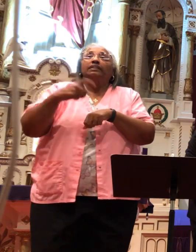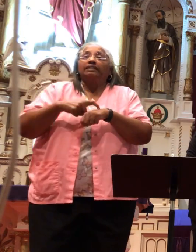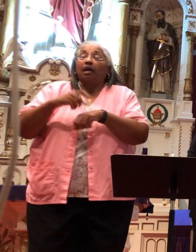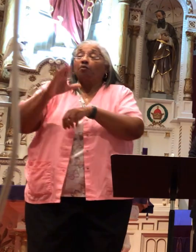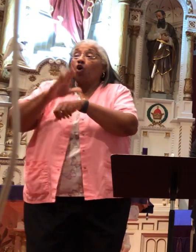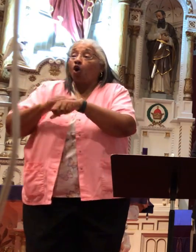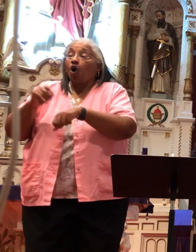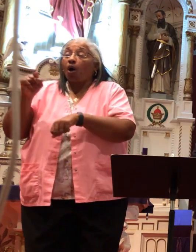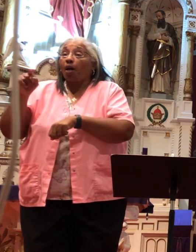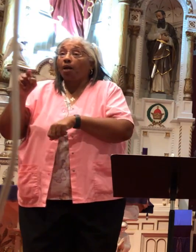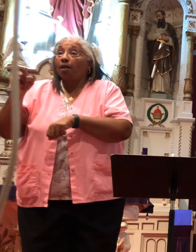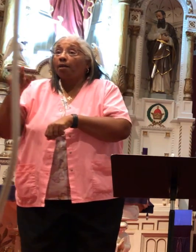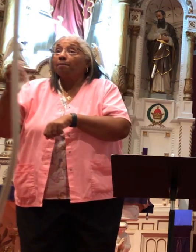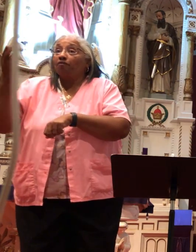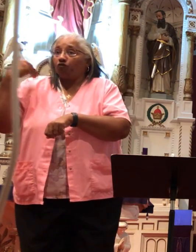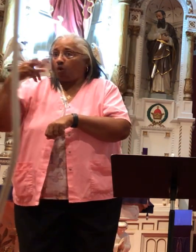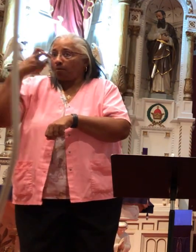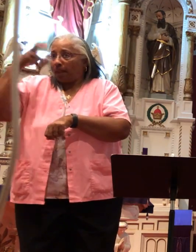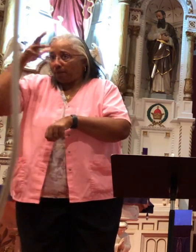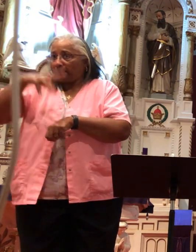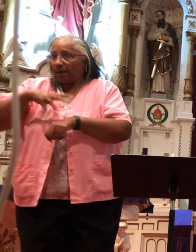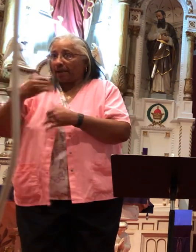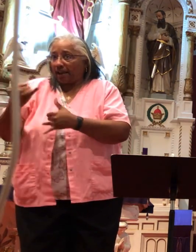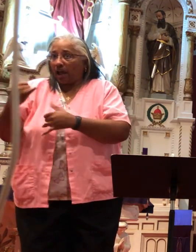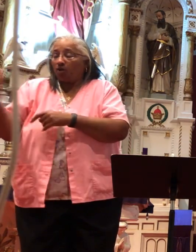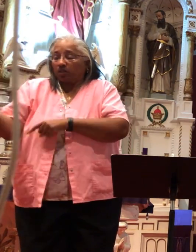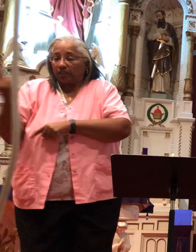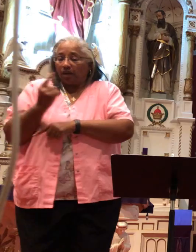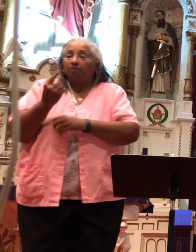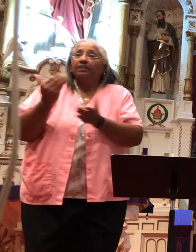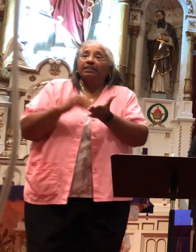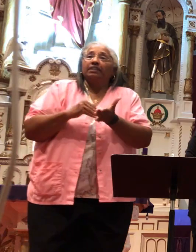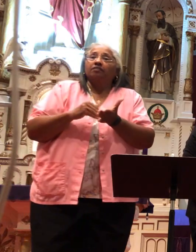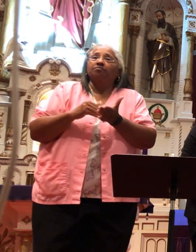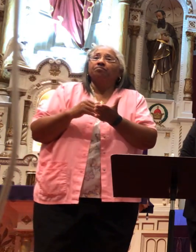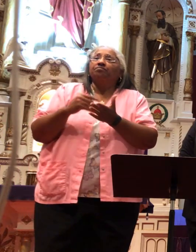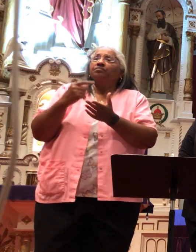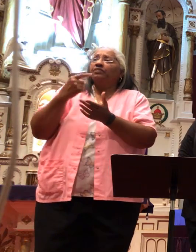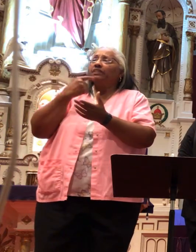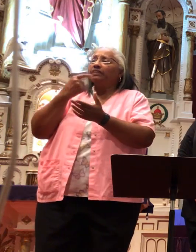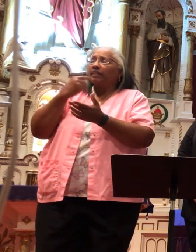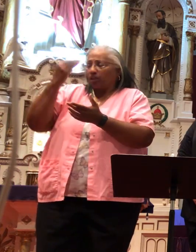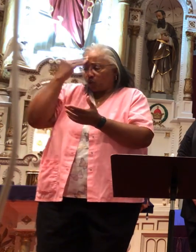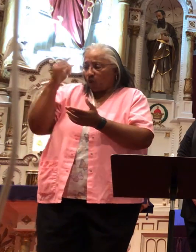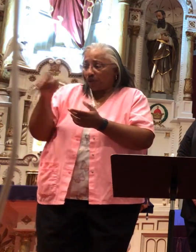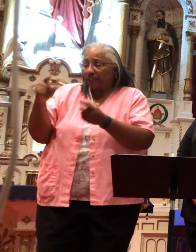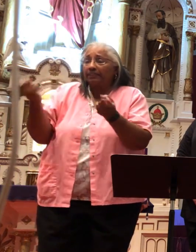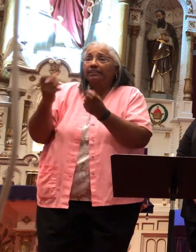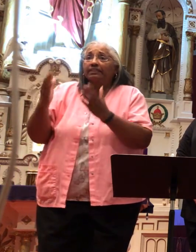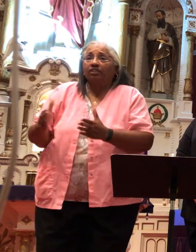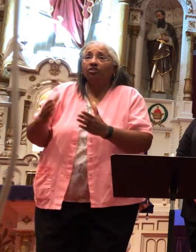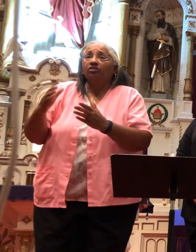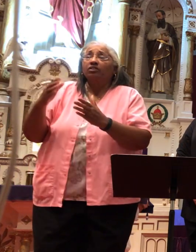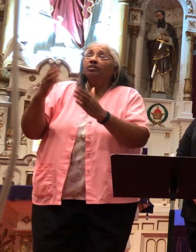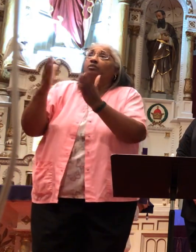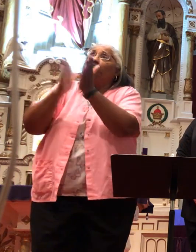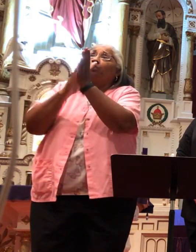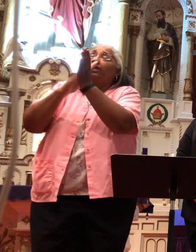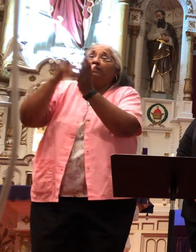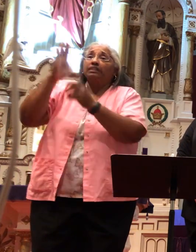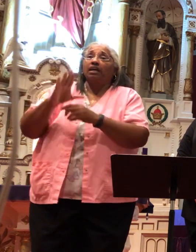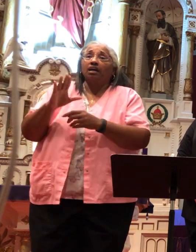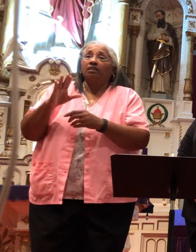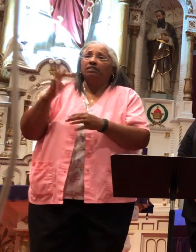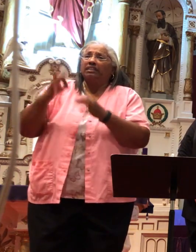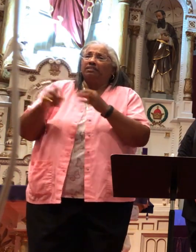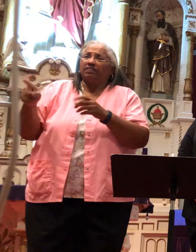said to him, "Give God the praise. We know that this man is a sinner." He replied, "If he is a